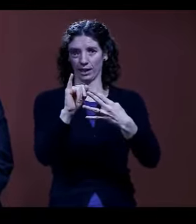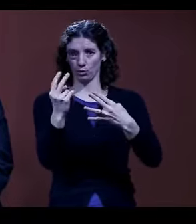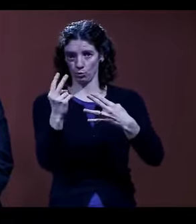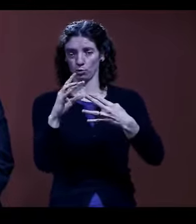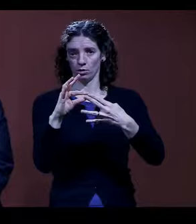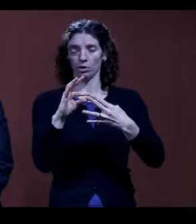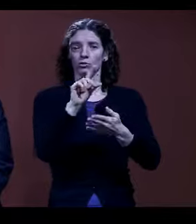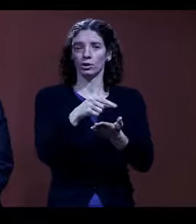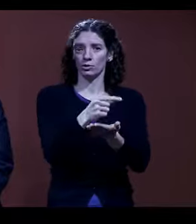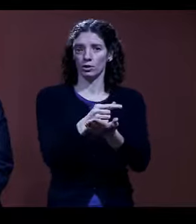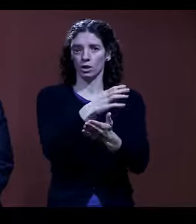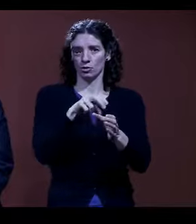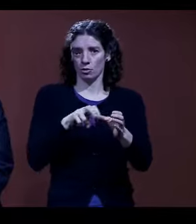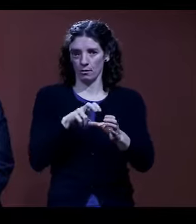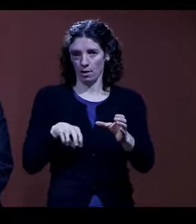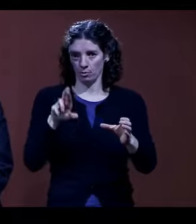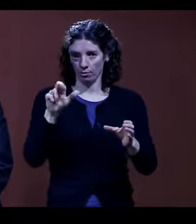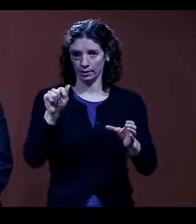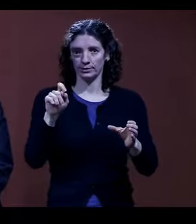and dropout rates.